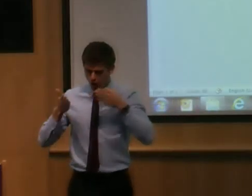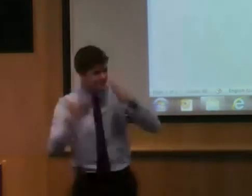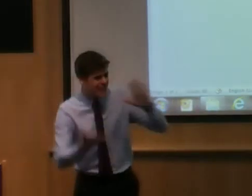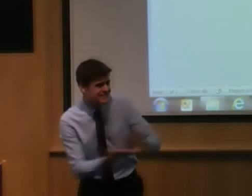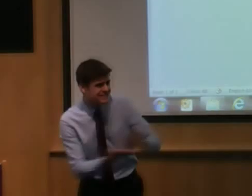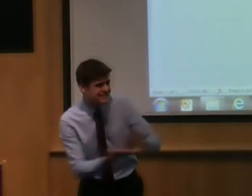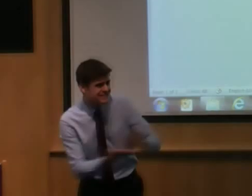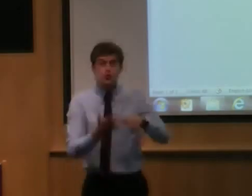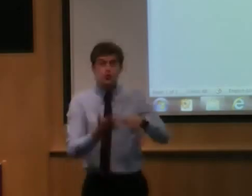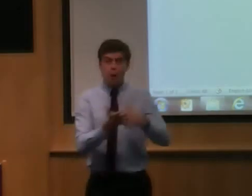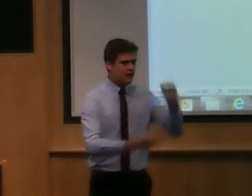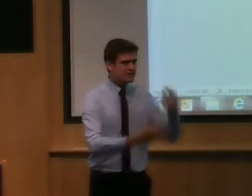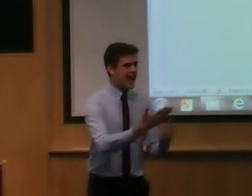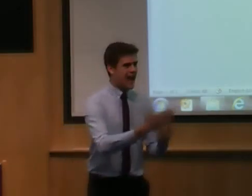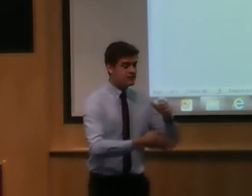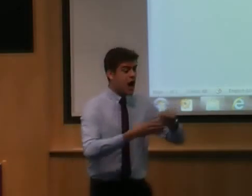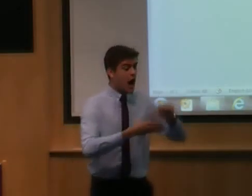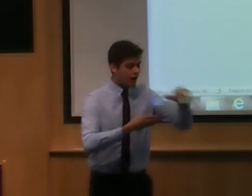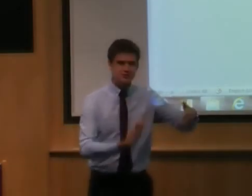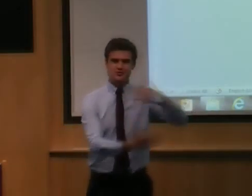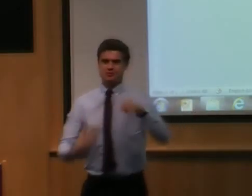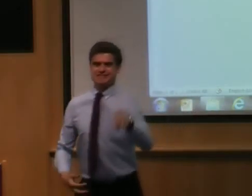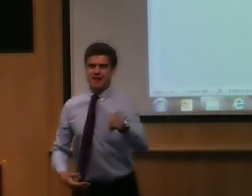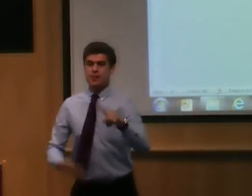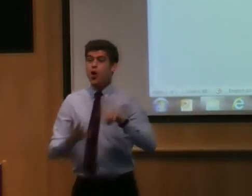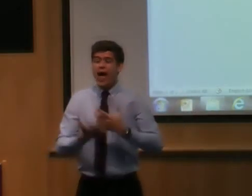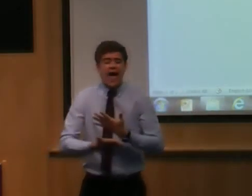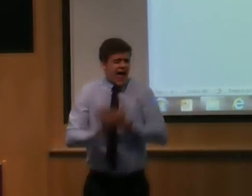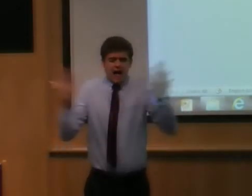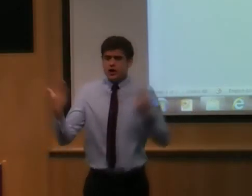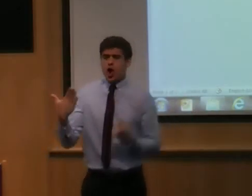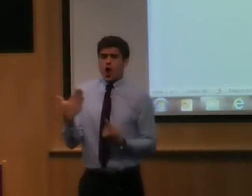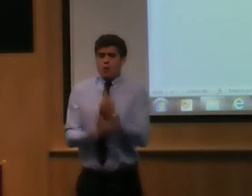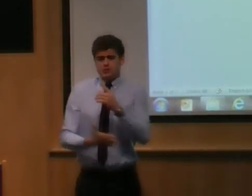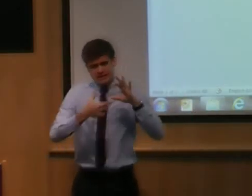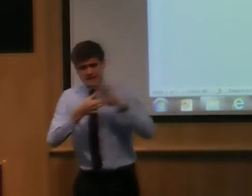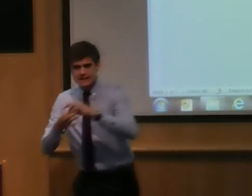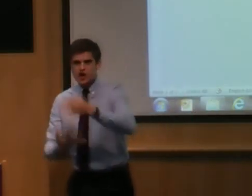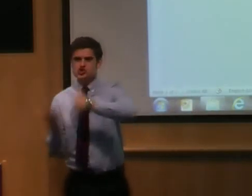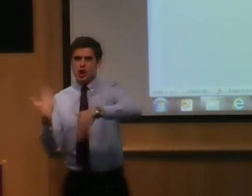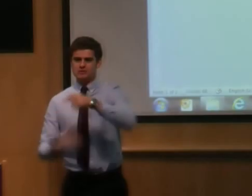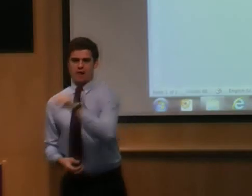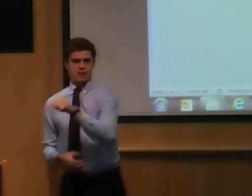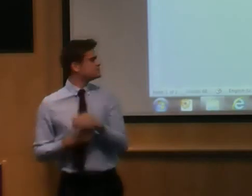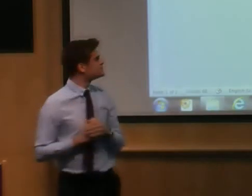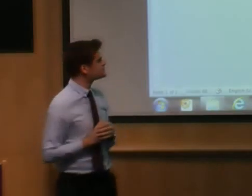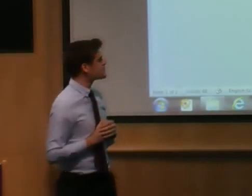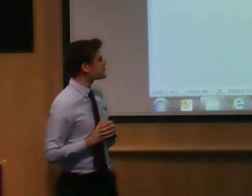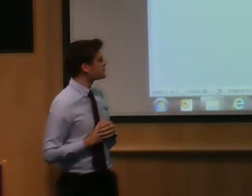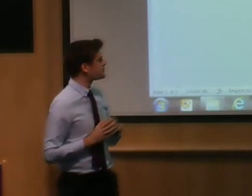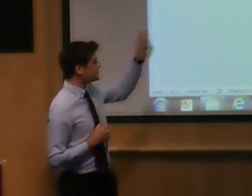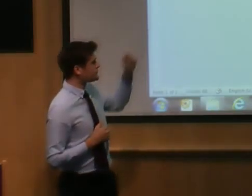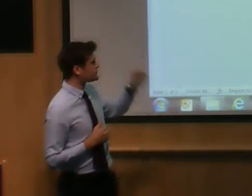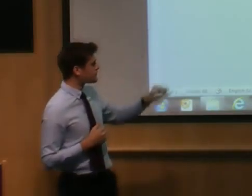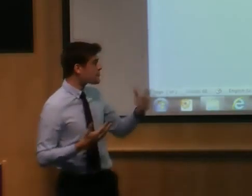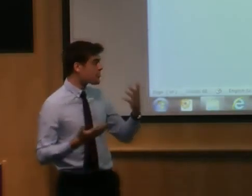It would be impossible for me to sum up in one way what the social activities is for the deaf community. We have so many different things for anything relating to the deaf